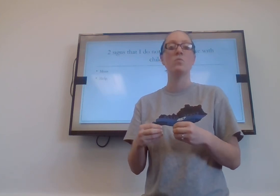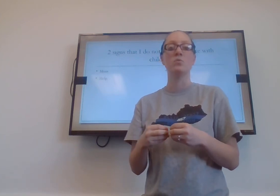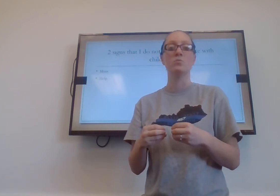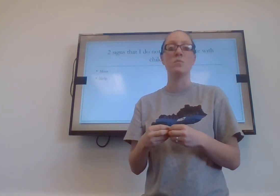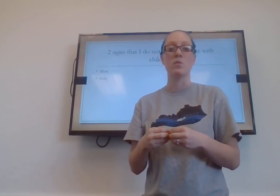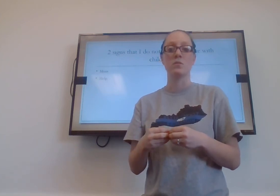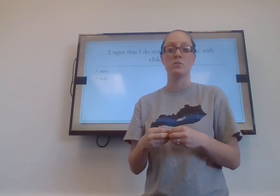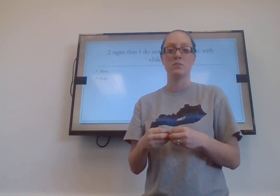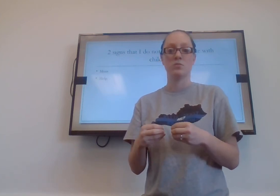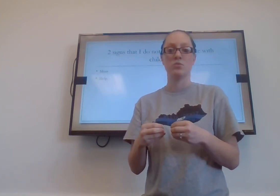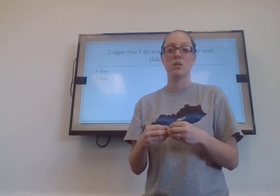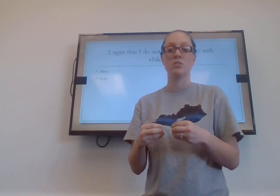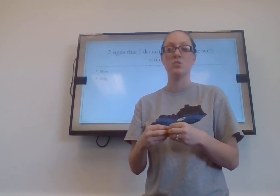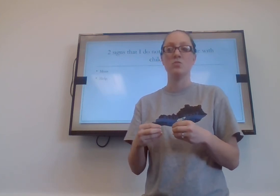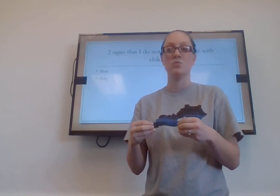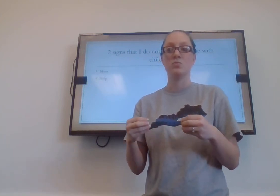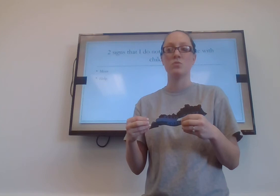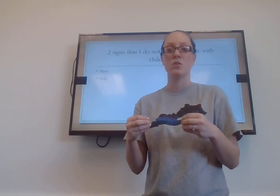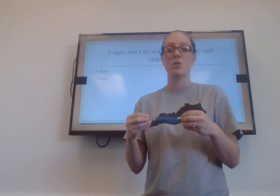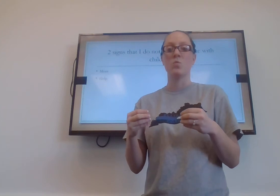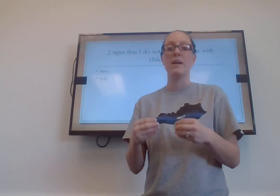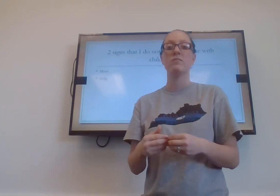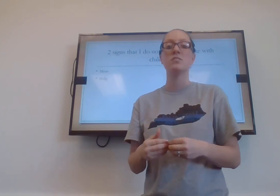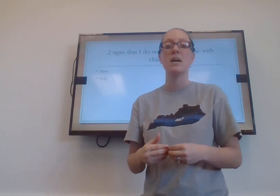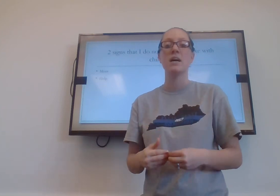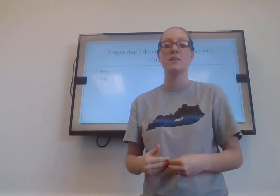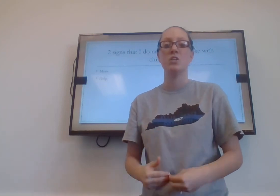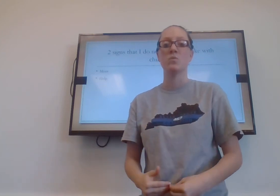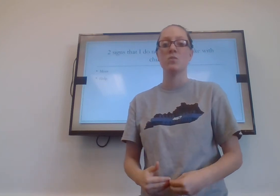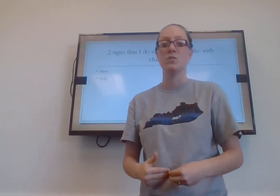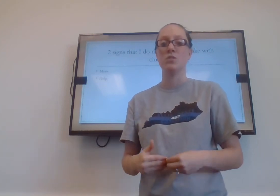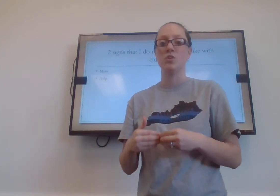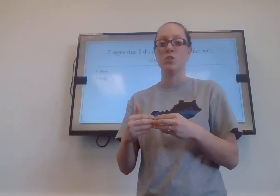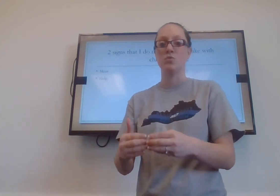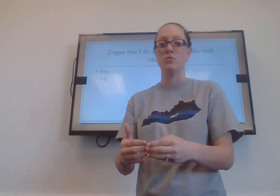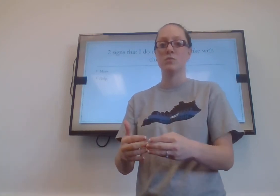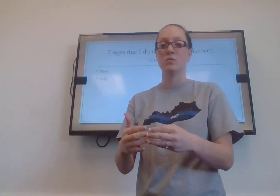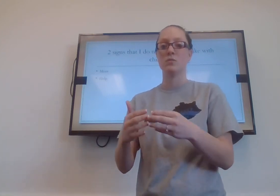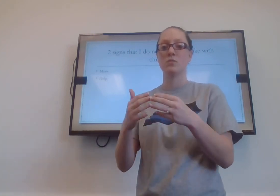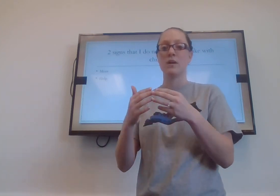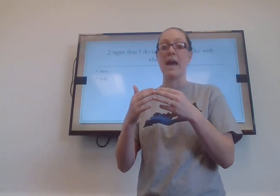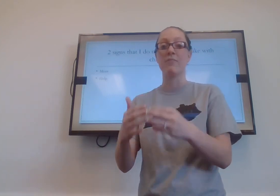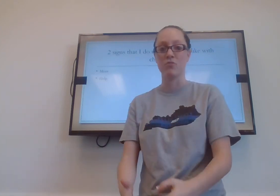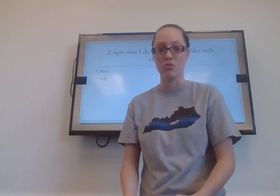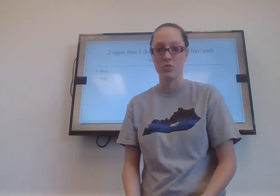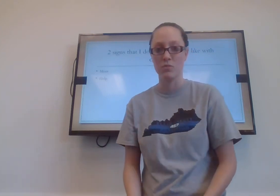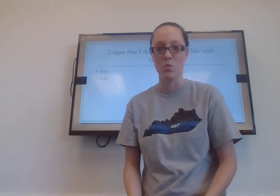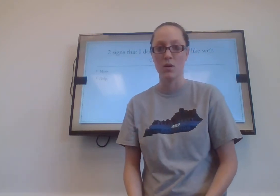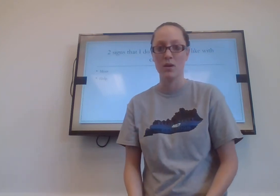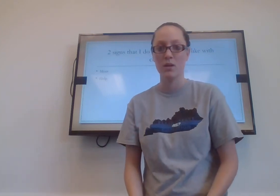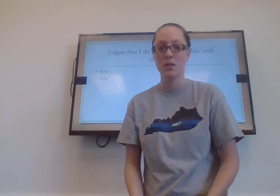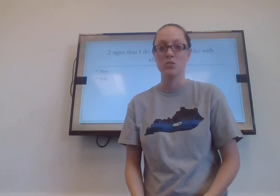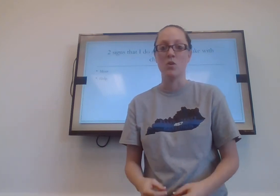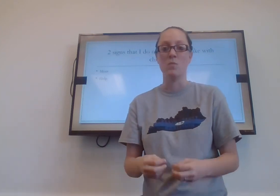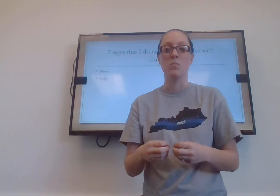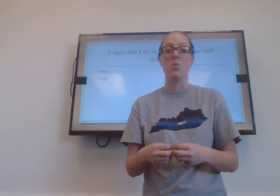use more. Just use whatever sign that you were going to use after more. So